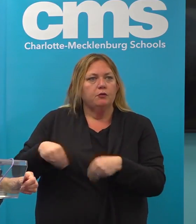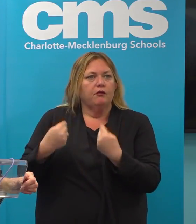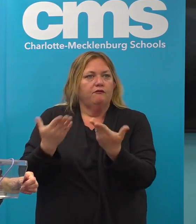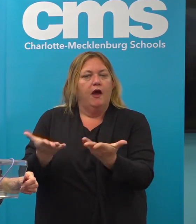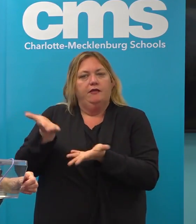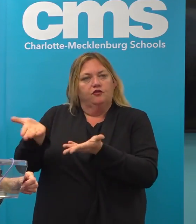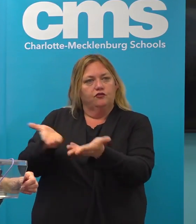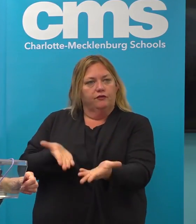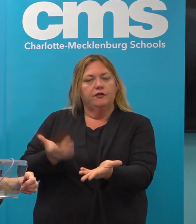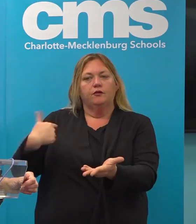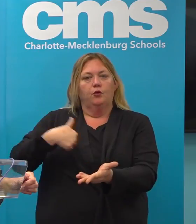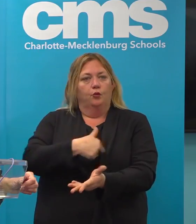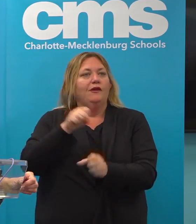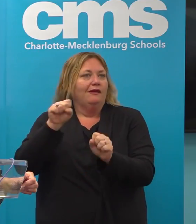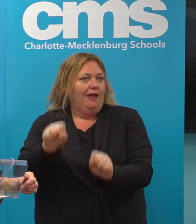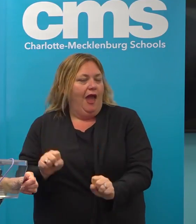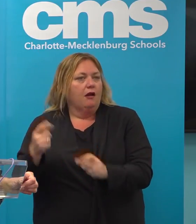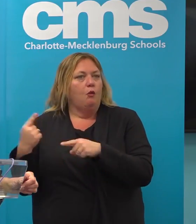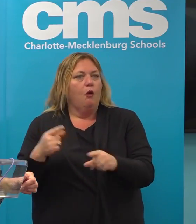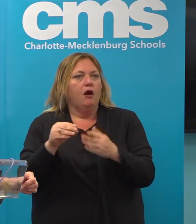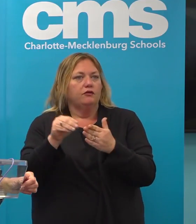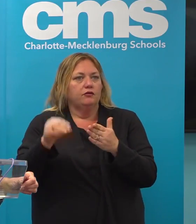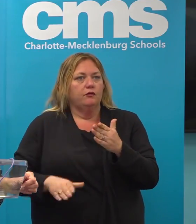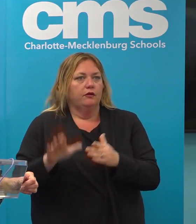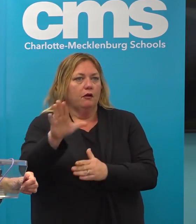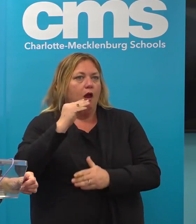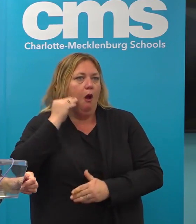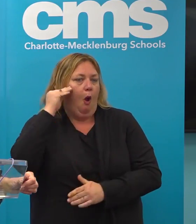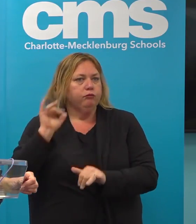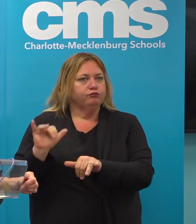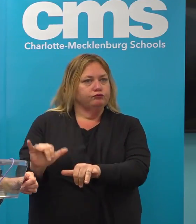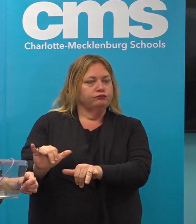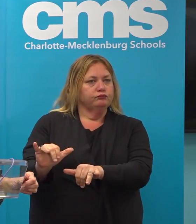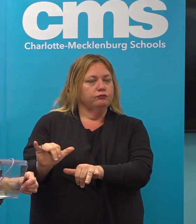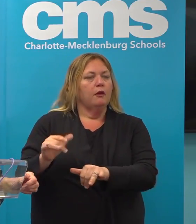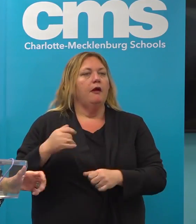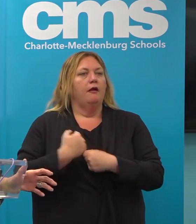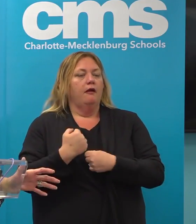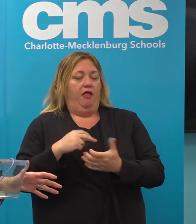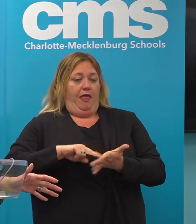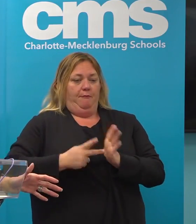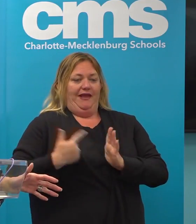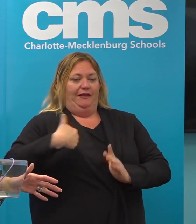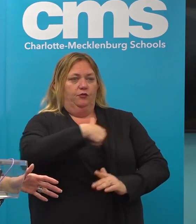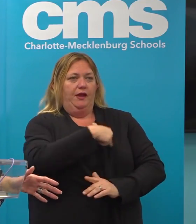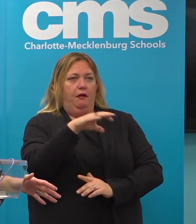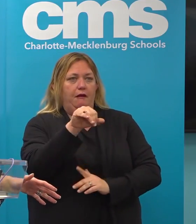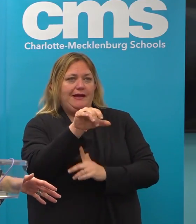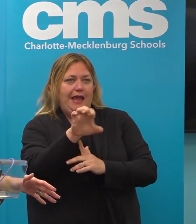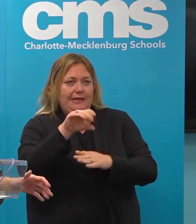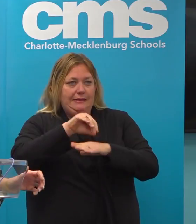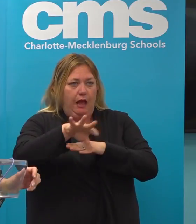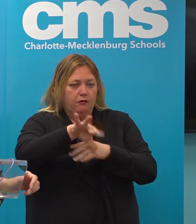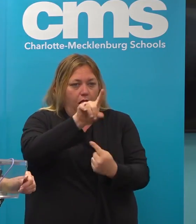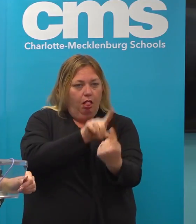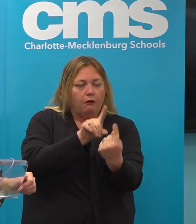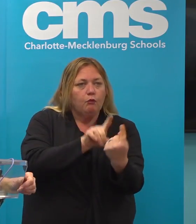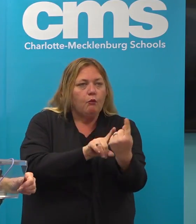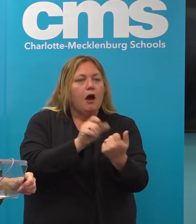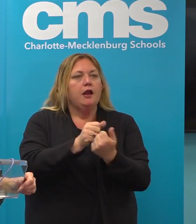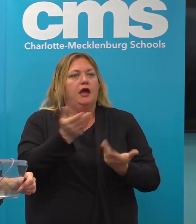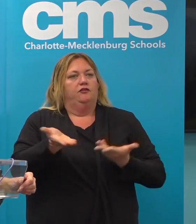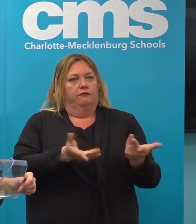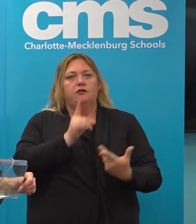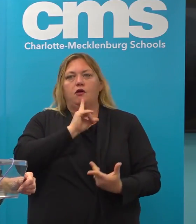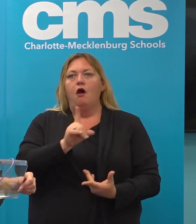provide the services that we can while students are at home. And that means that our case counseling is still happening and services